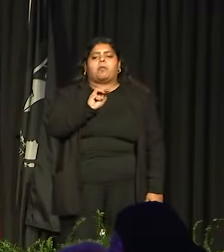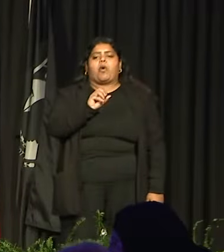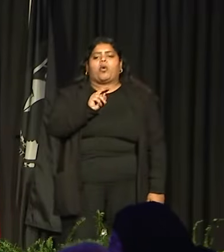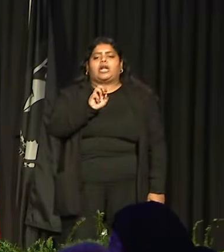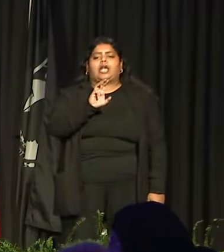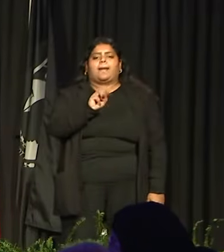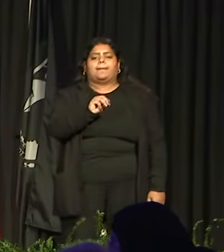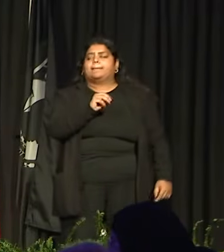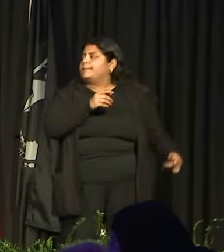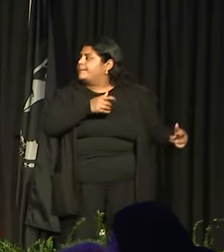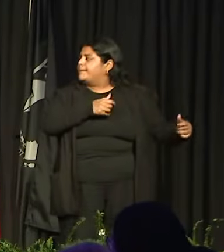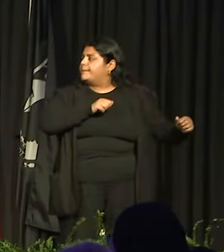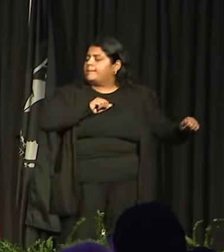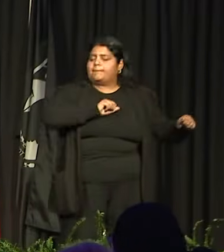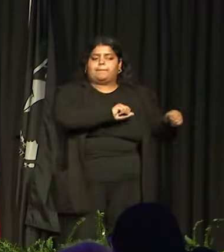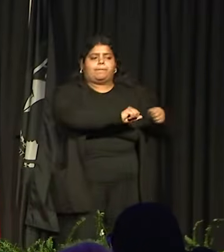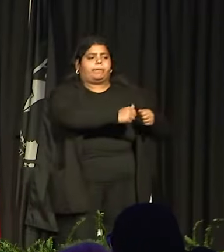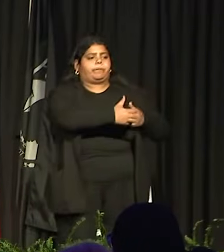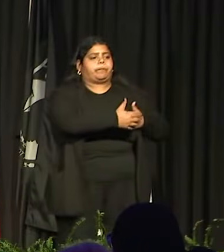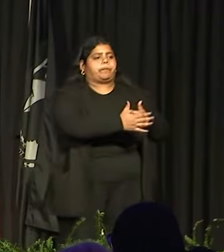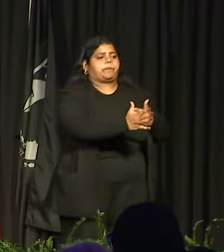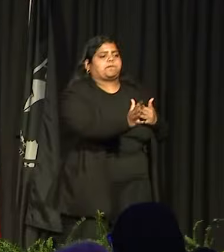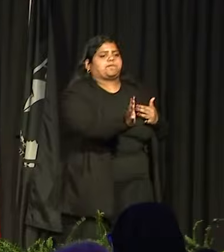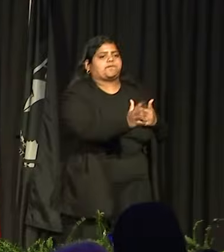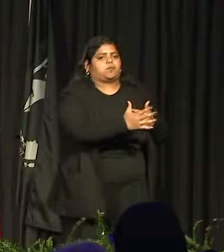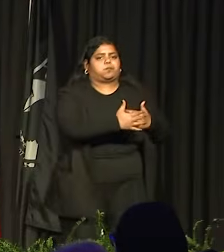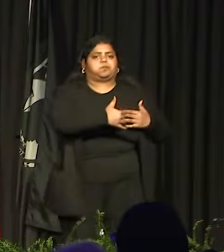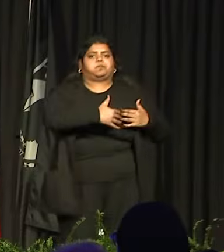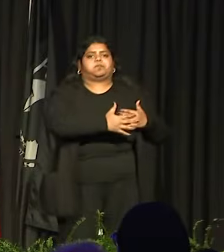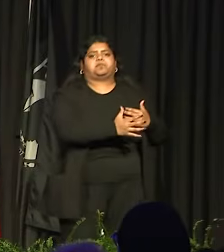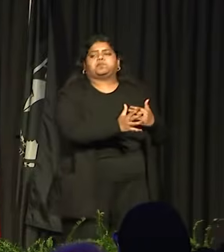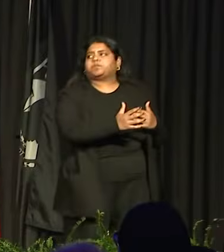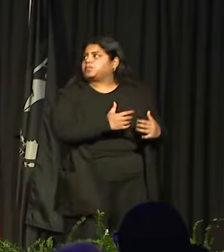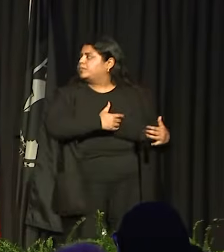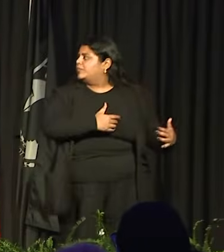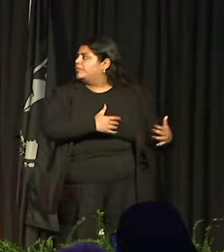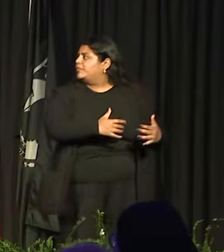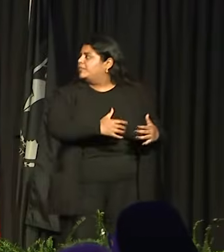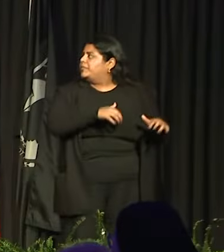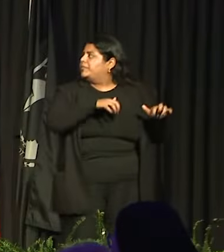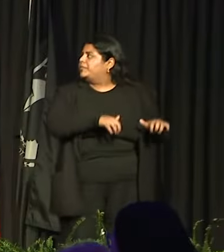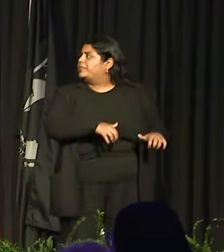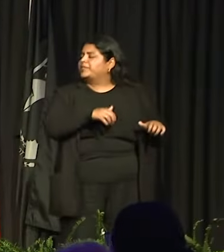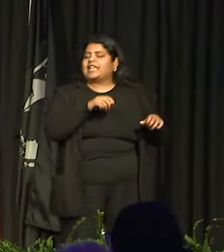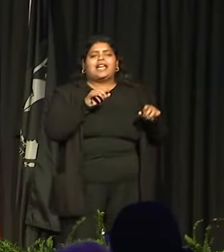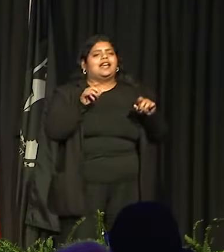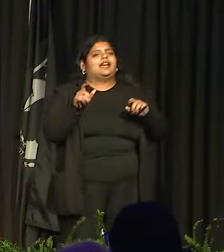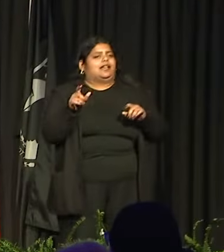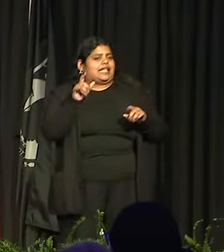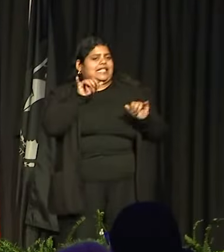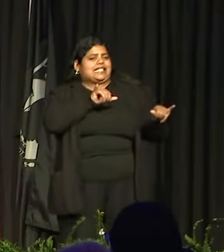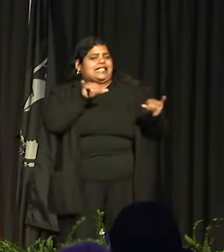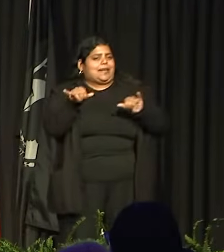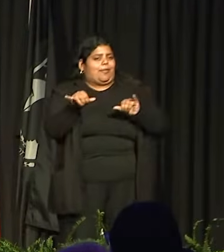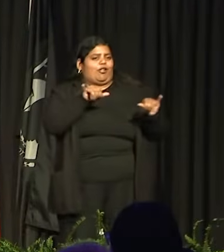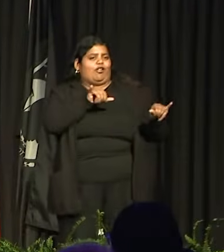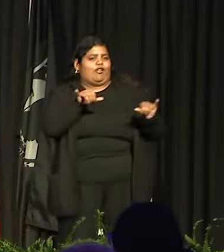It's a pump bellow instrument. It's a sort of less nerdy cousin of the